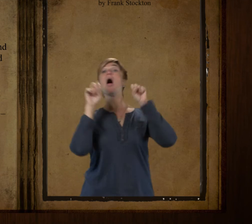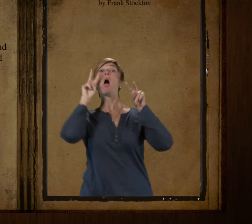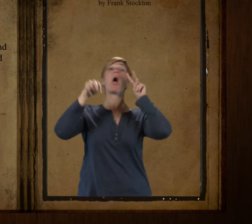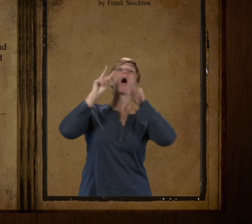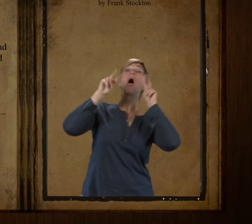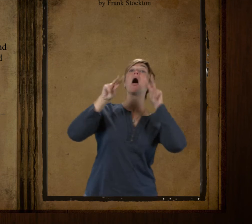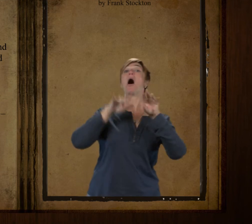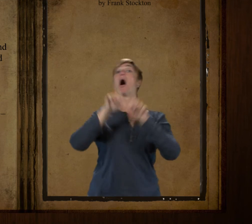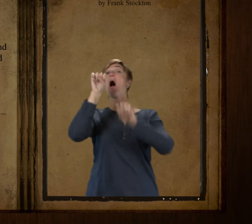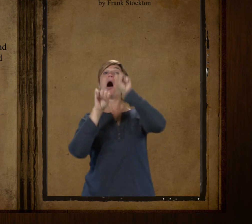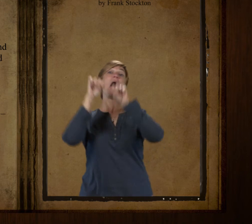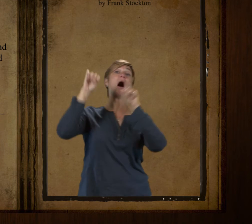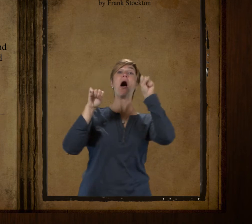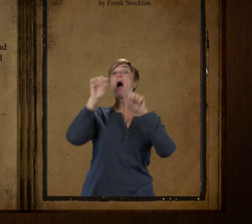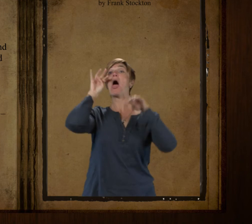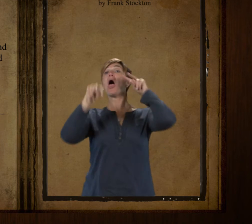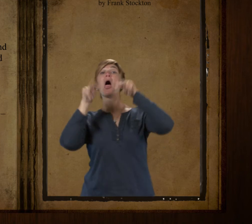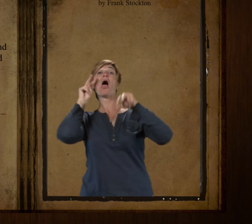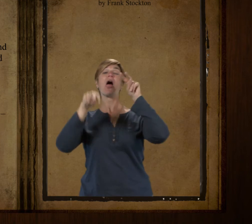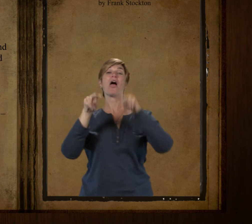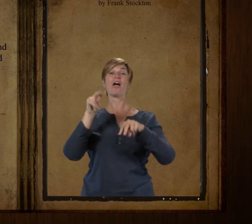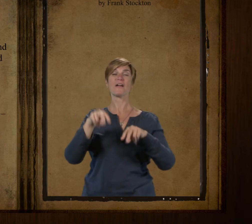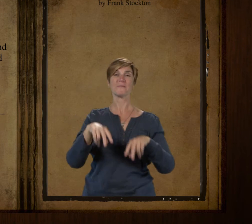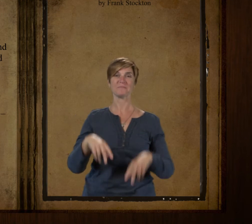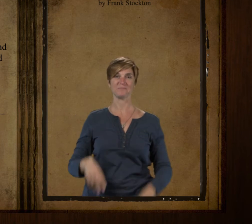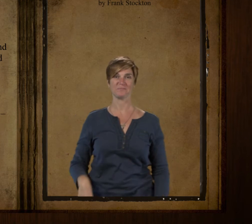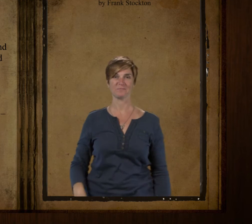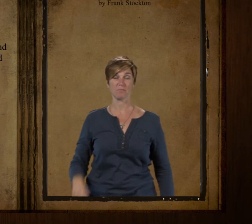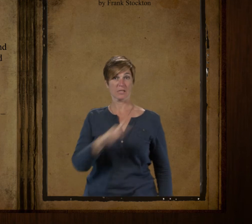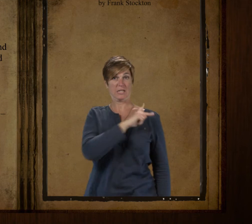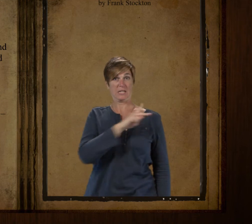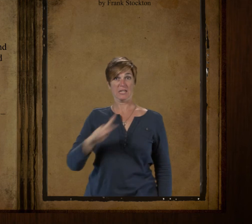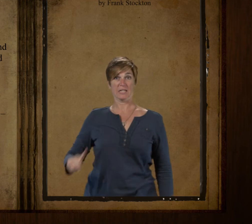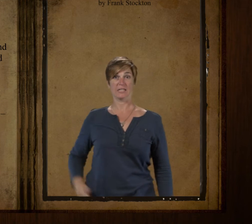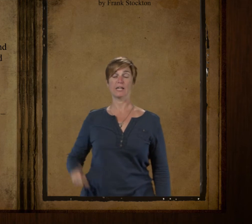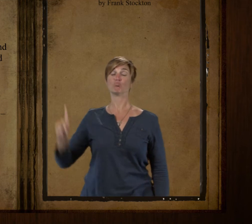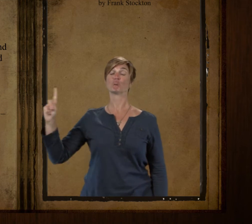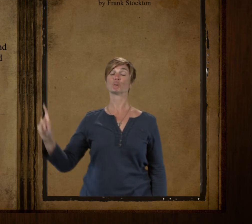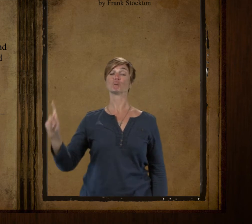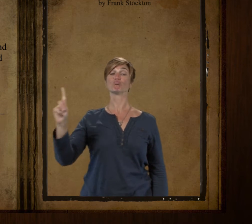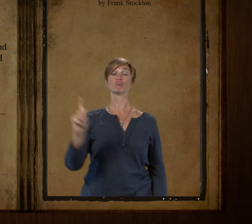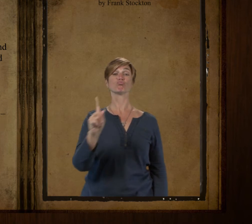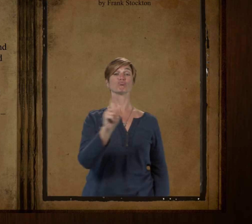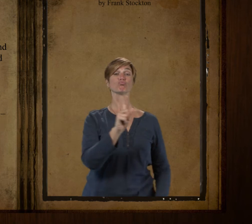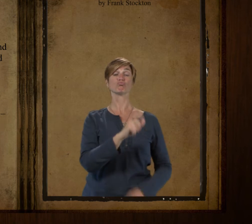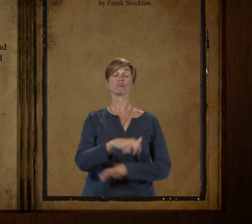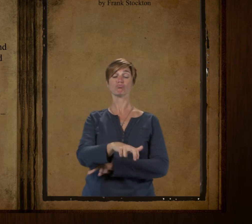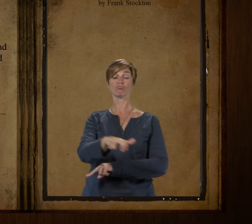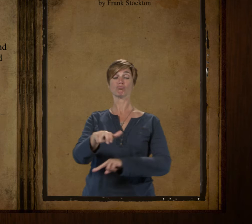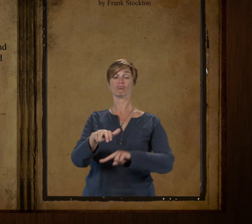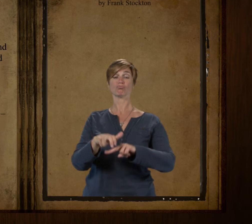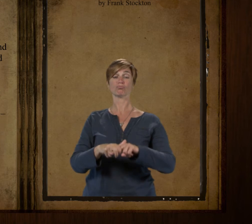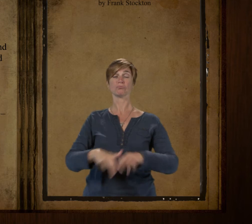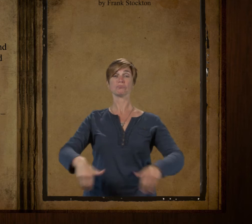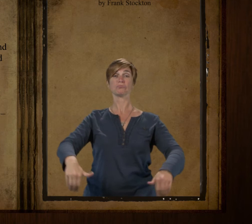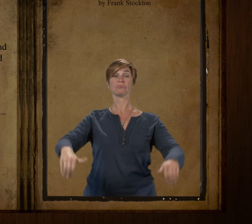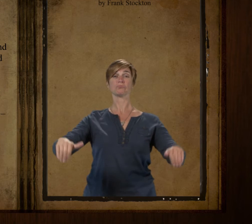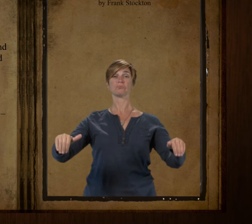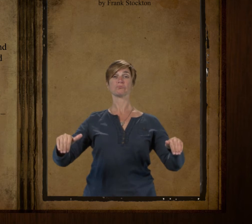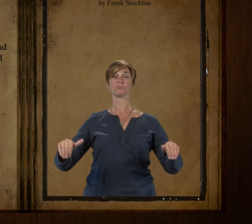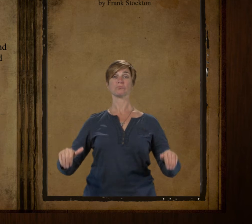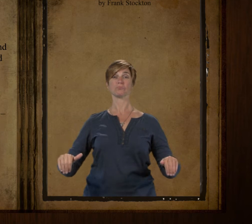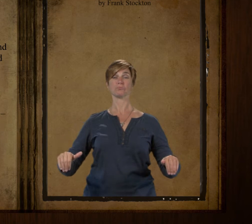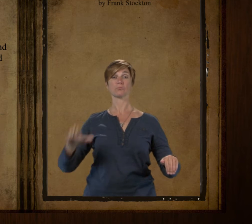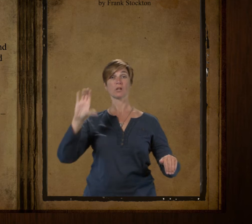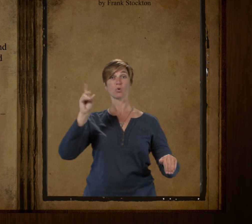The king and his court were in their places, opposite the twin doors, those fateful